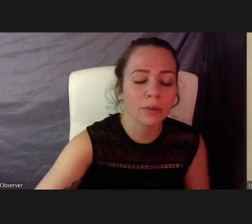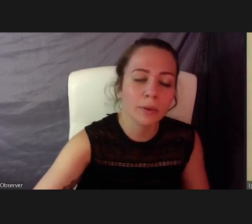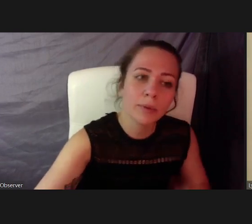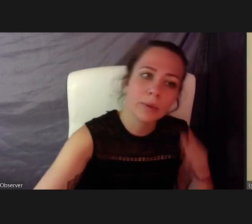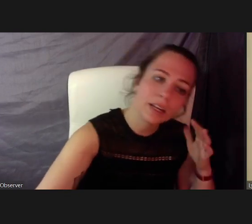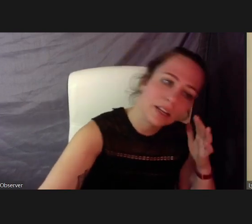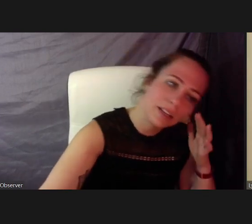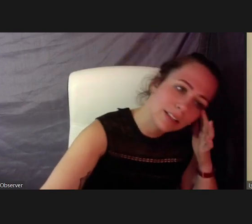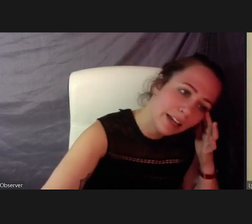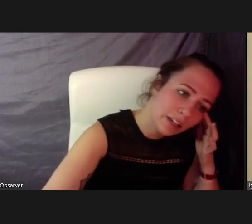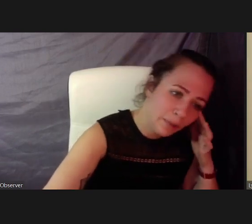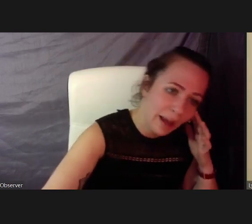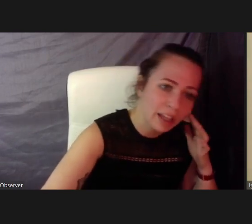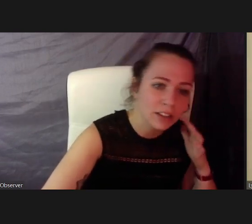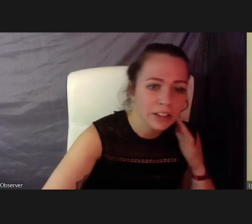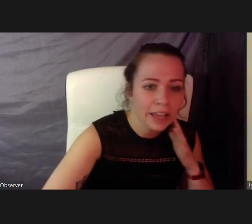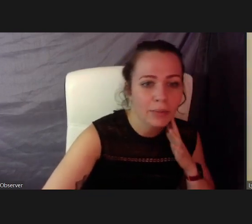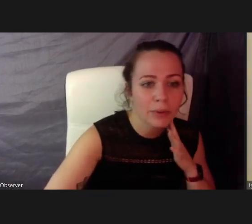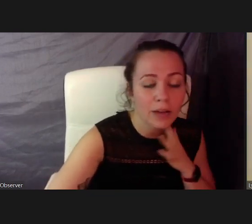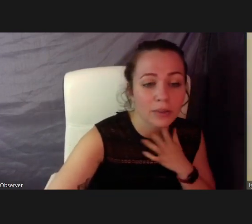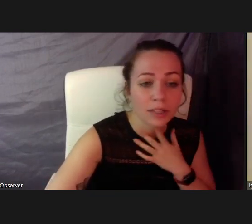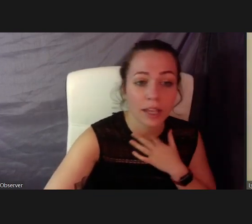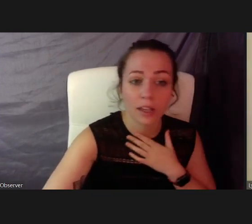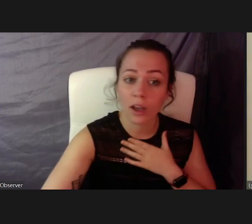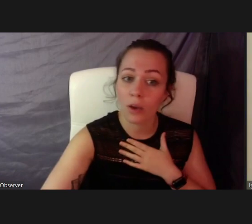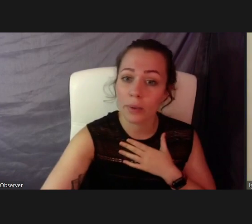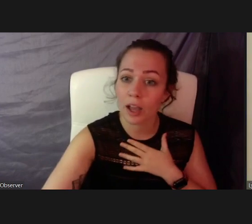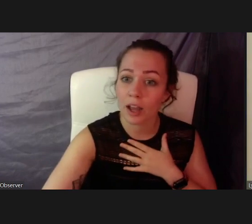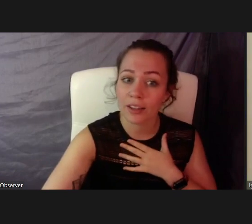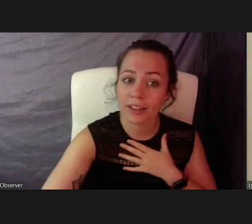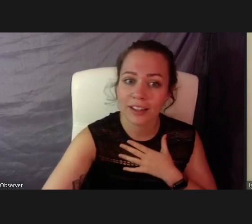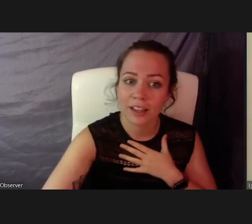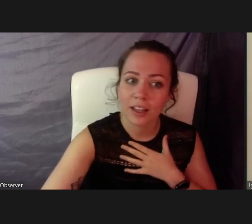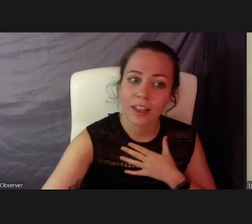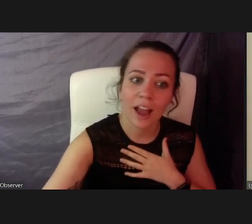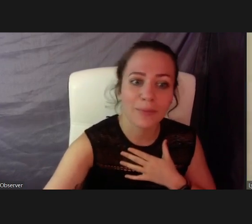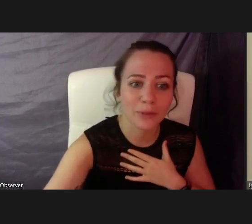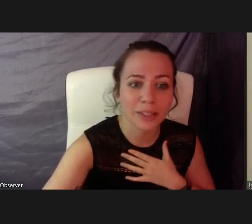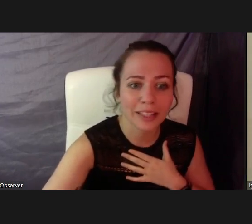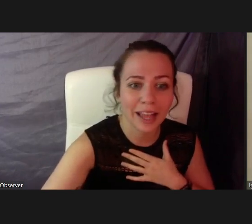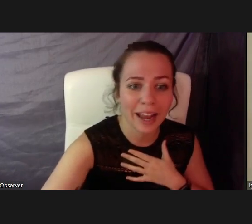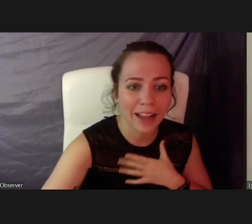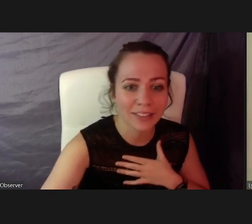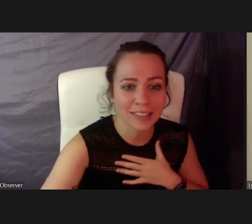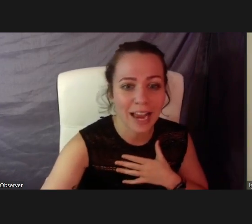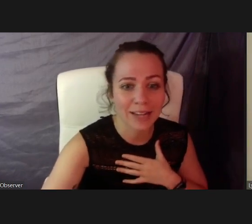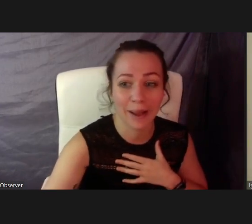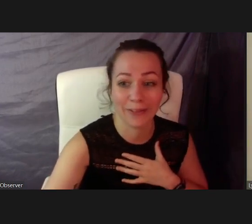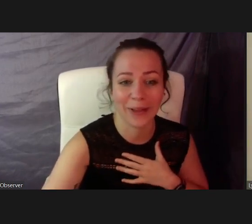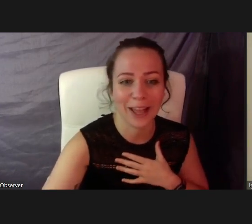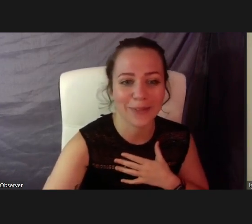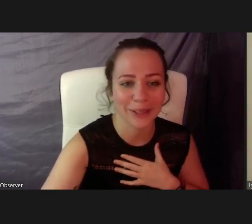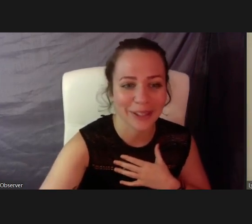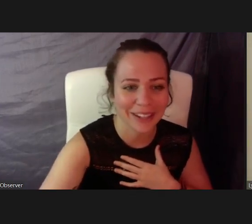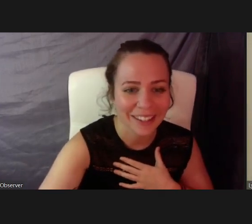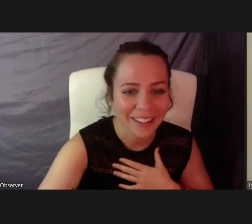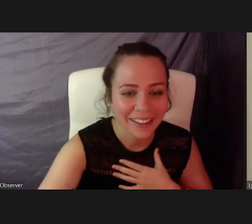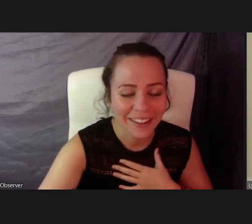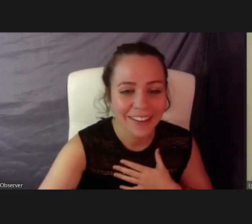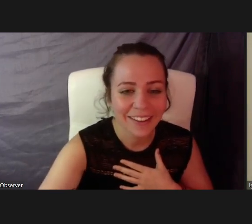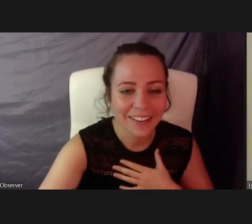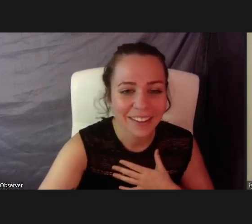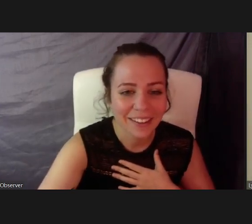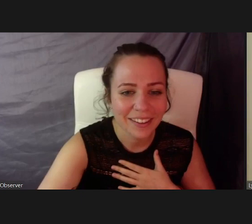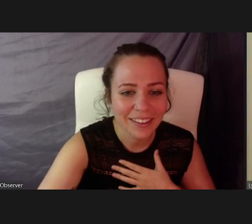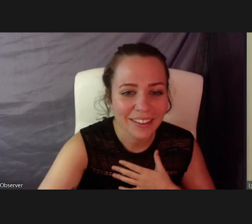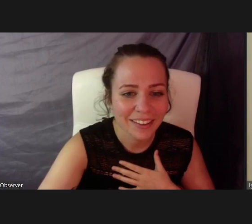I don't remember what it is. I can go back and look at it, but I was like, oh my God. I'm really glad I have this sign in my vocabulary.